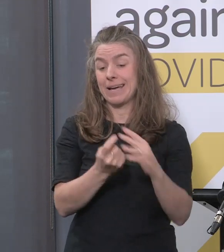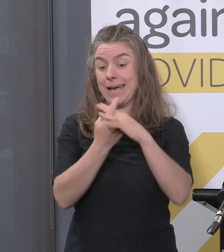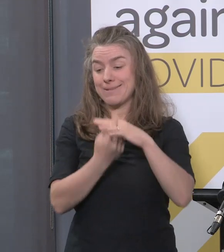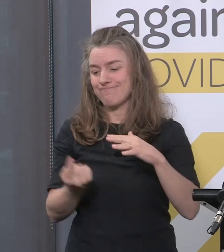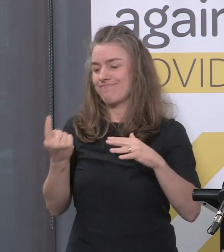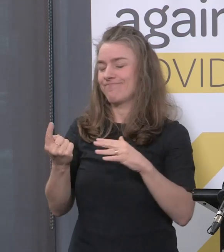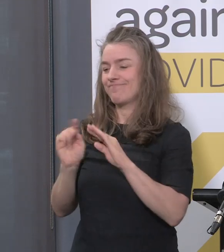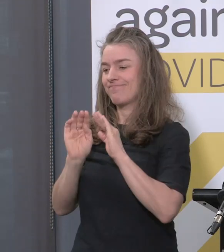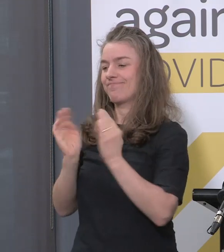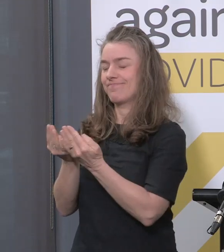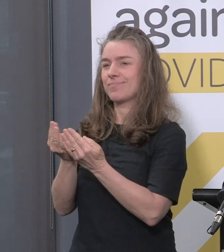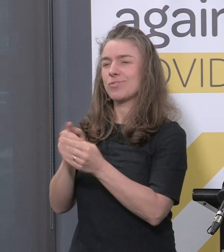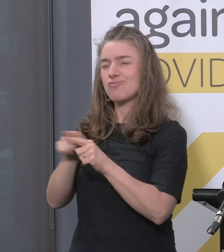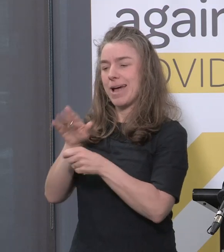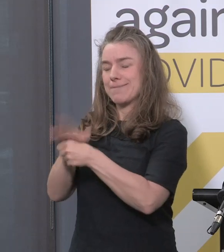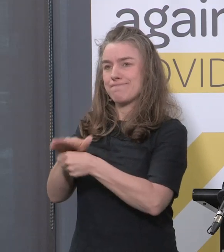out COVID-19.